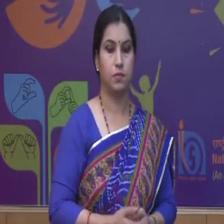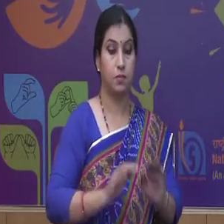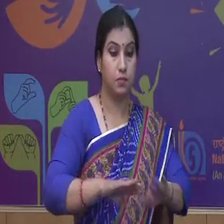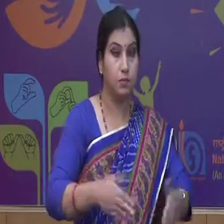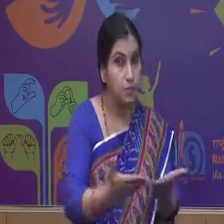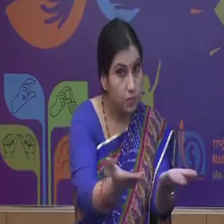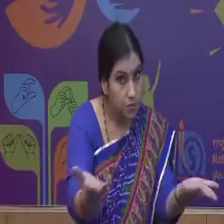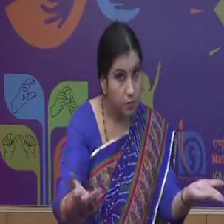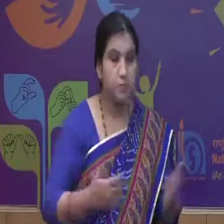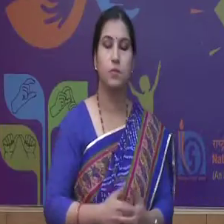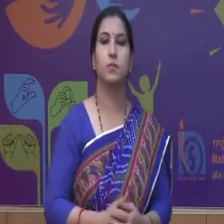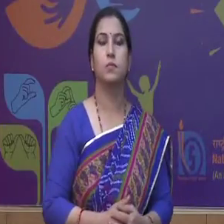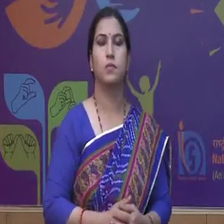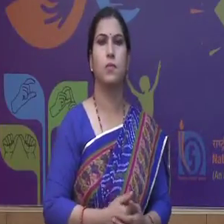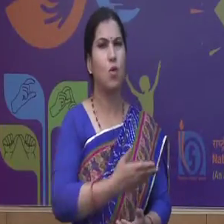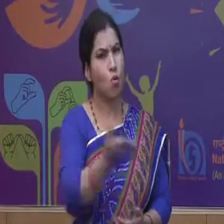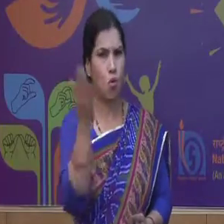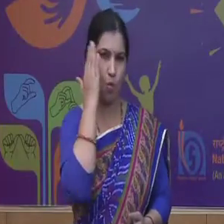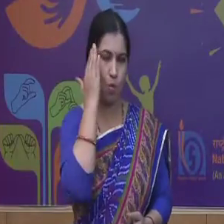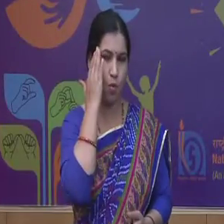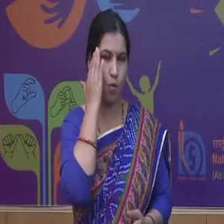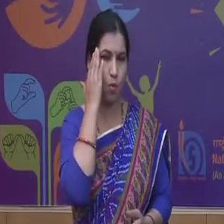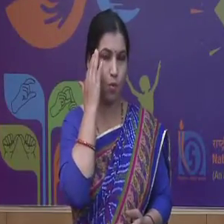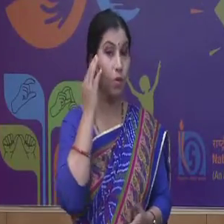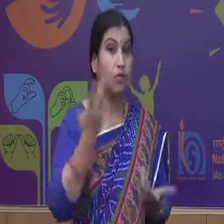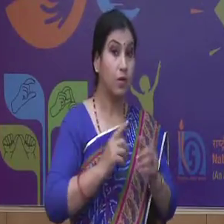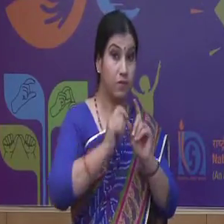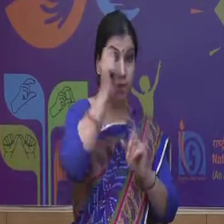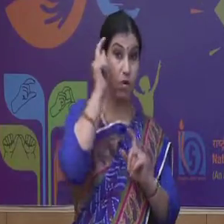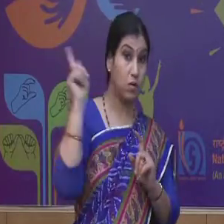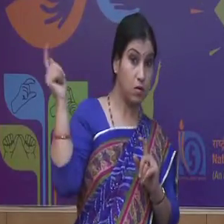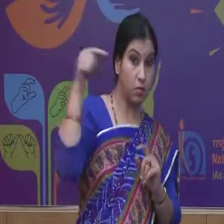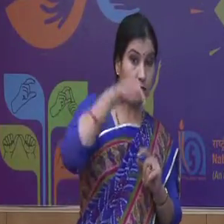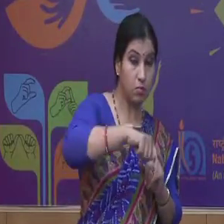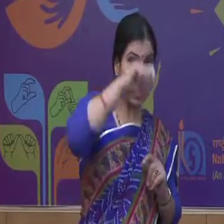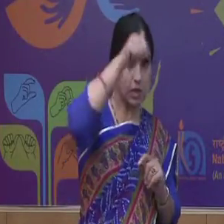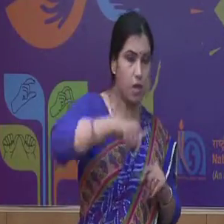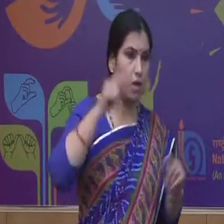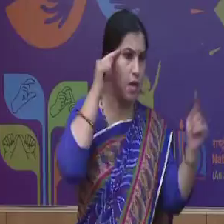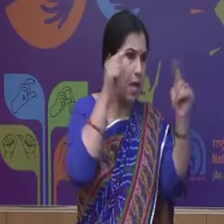Learners, as you know, that the British had come as traders to India